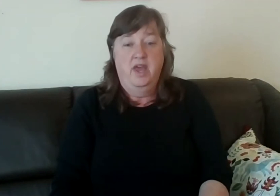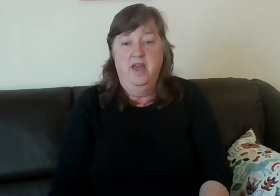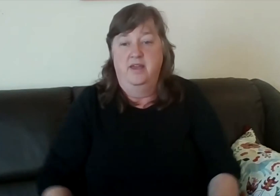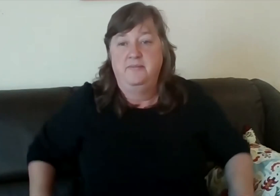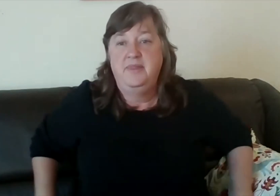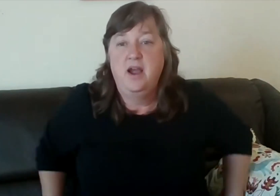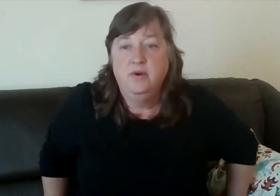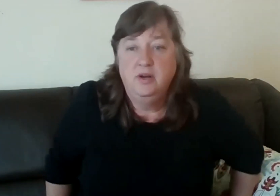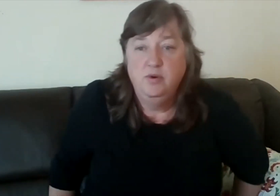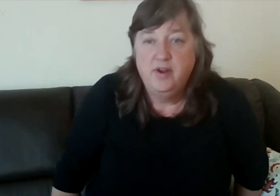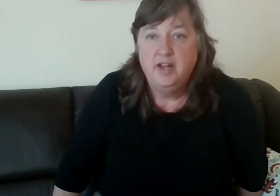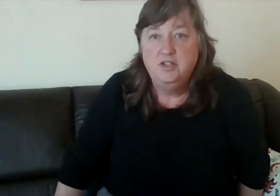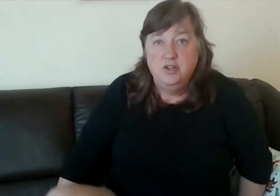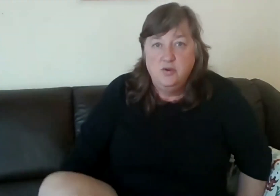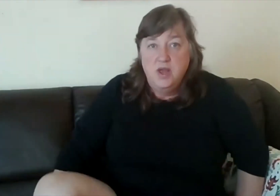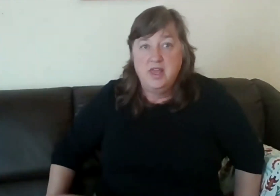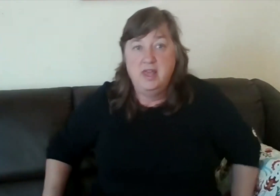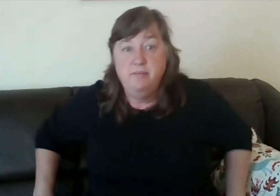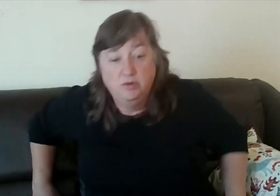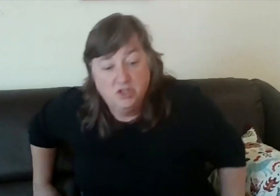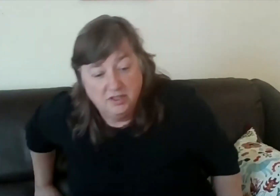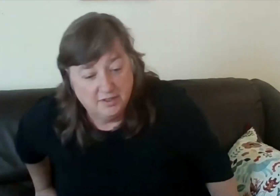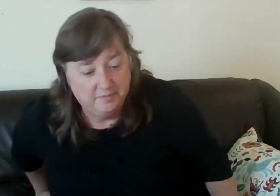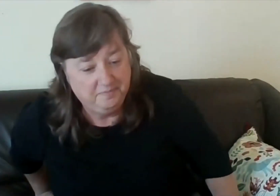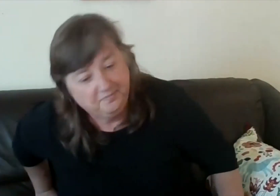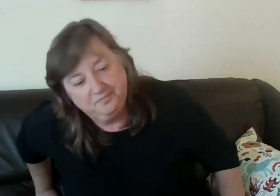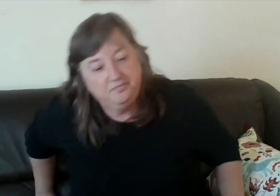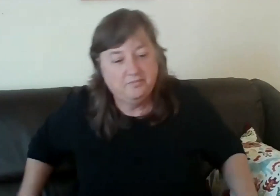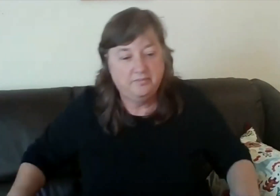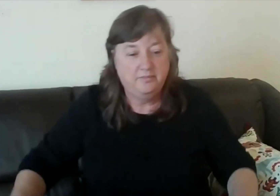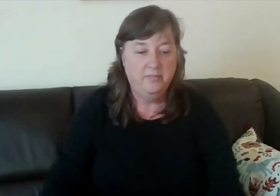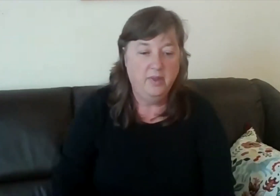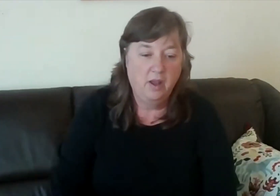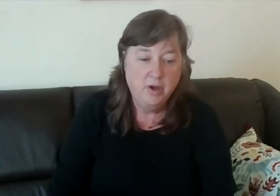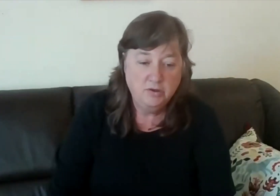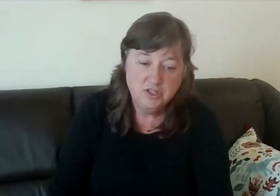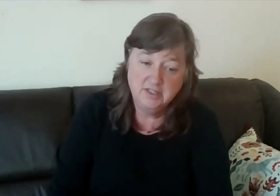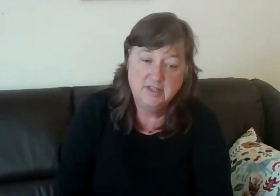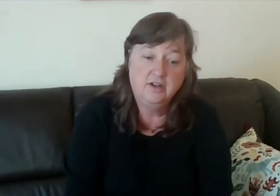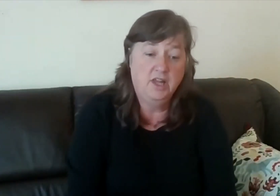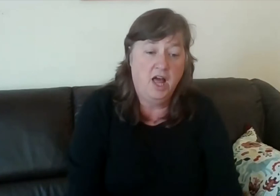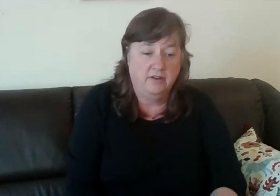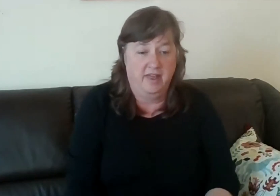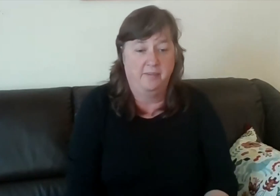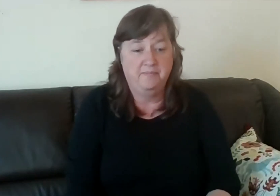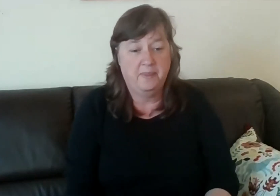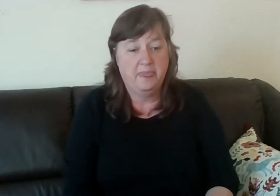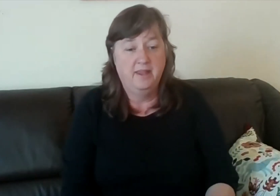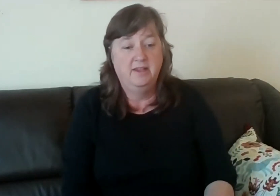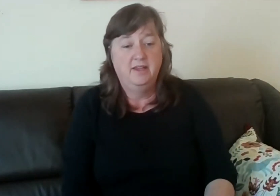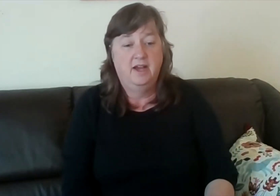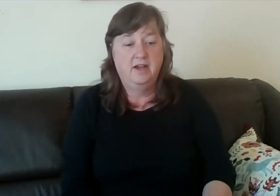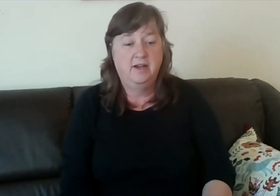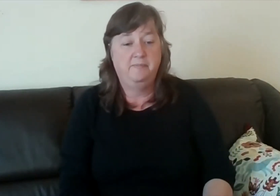Okay, now we're going to move on to emotions. Emotions, there are a lot of them.